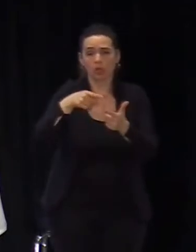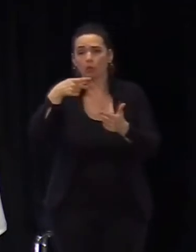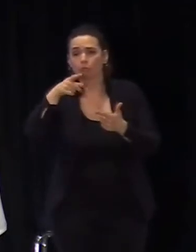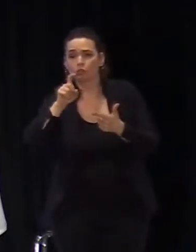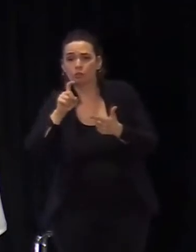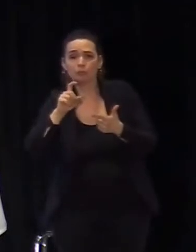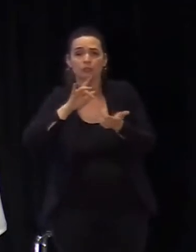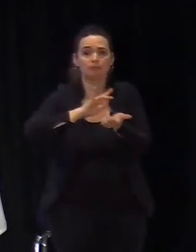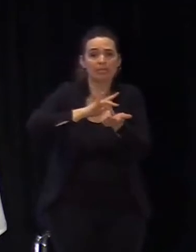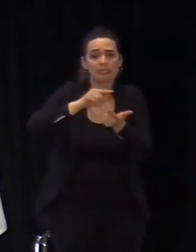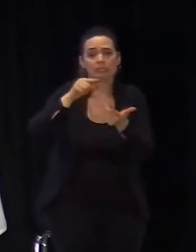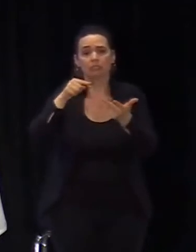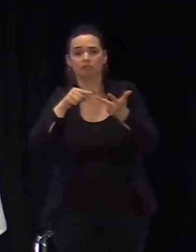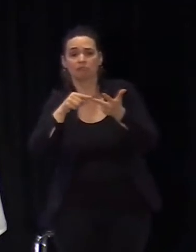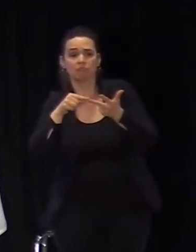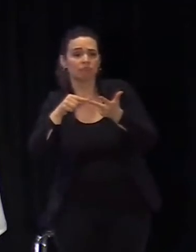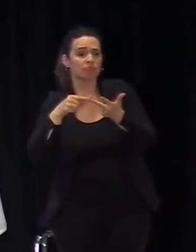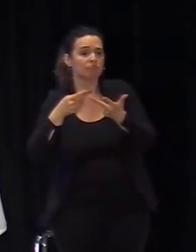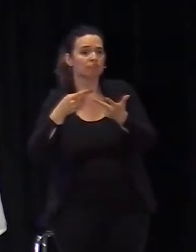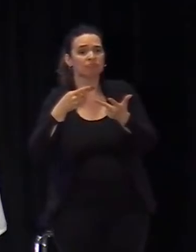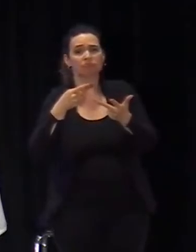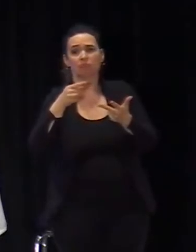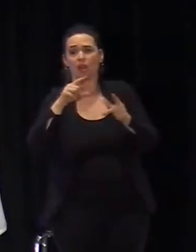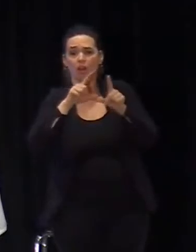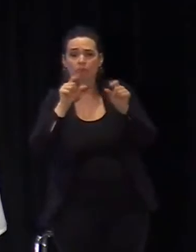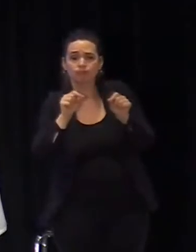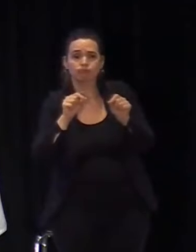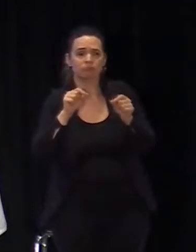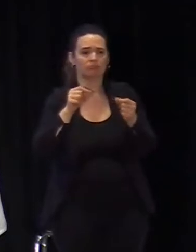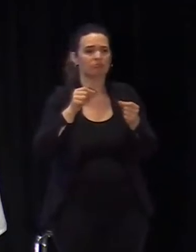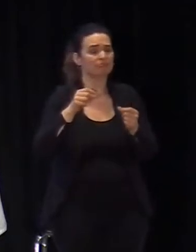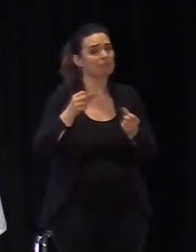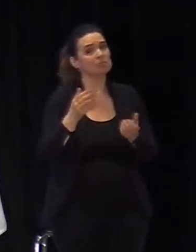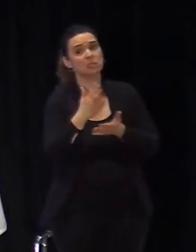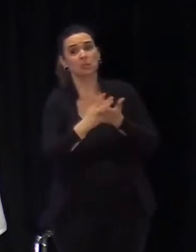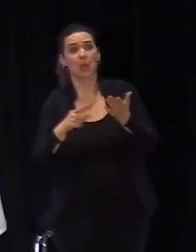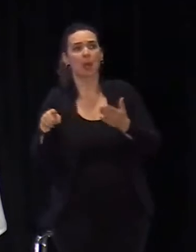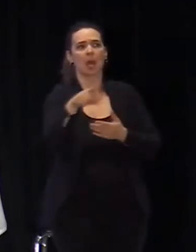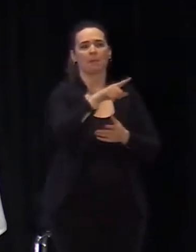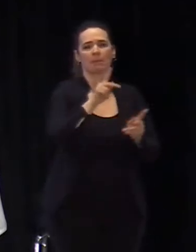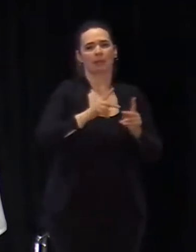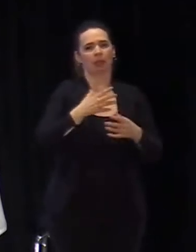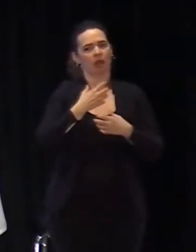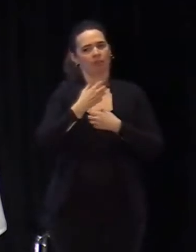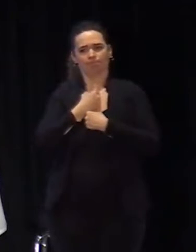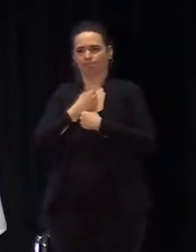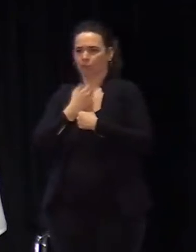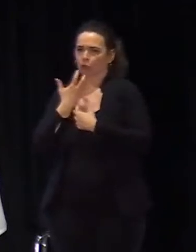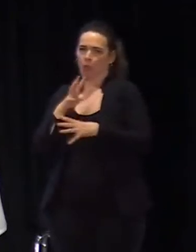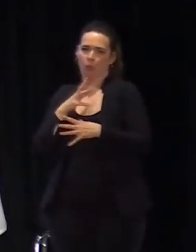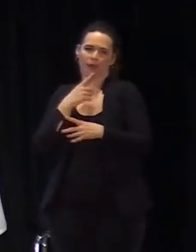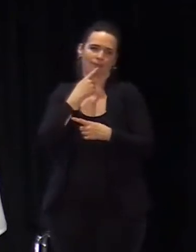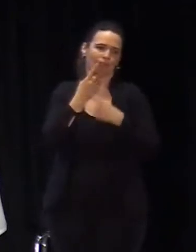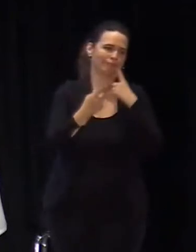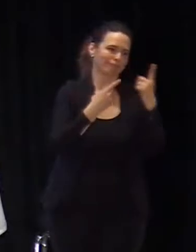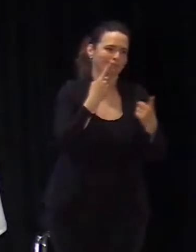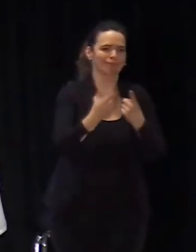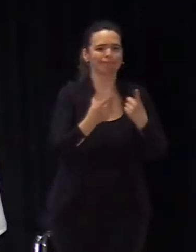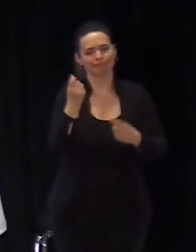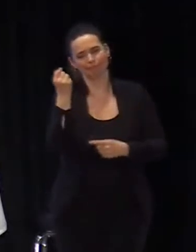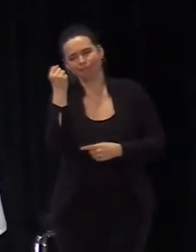and private. And so will there be any sort of medical privacy for these people, you know, when they have to show their medical records in order to get